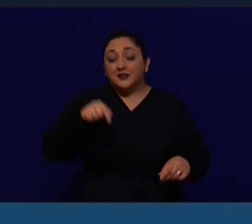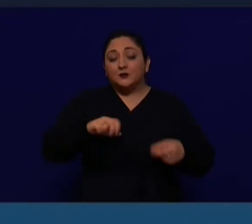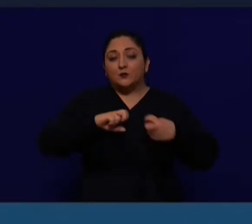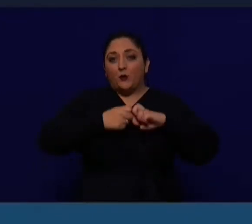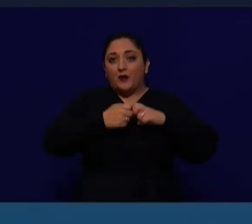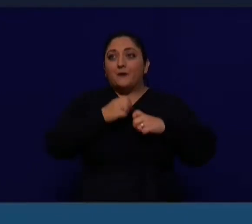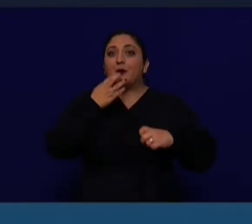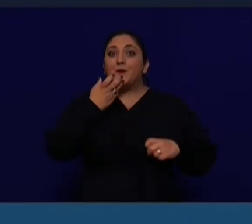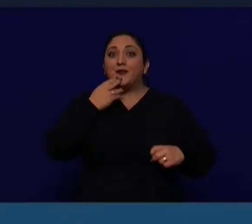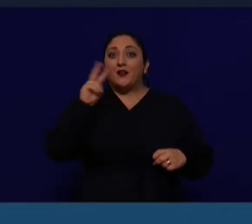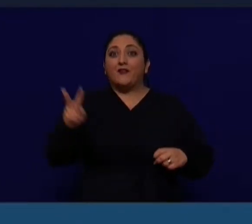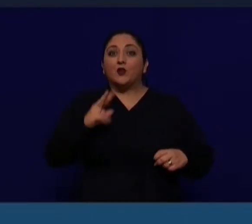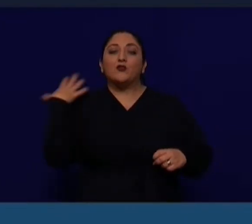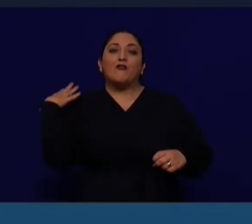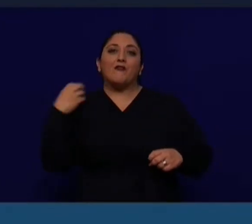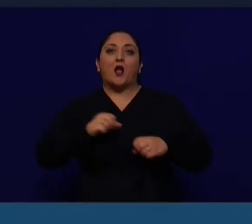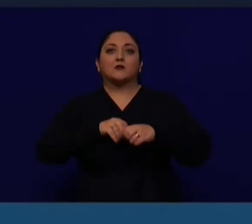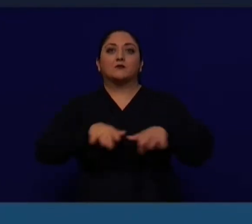jkun qiegħed jinfirex.